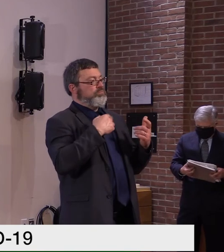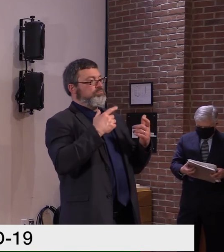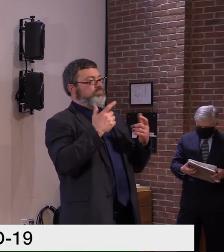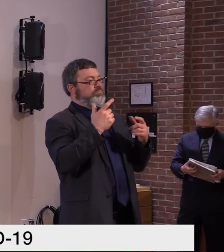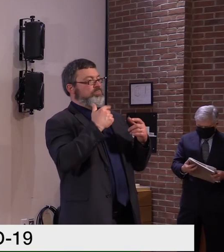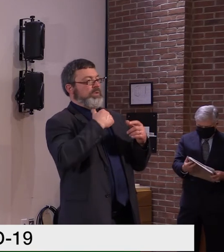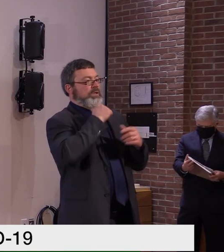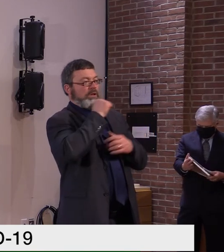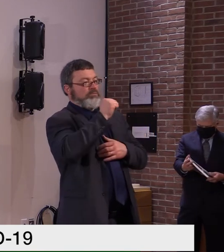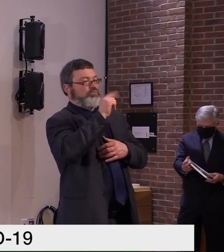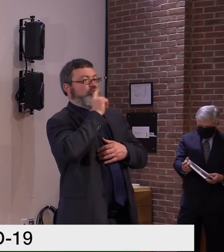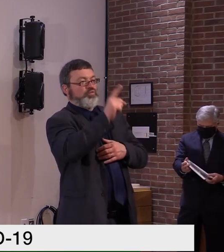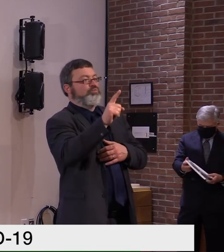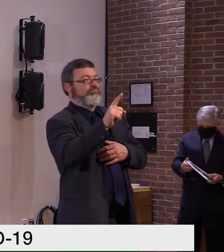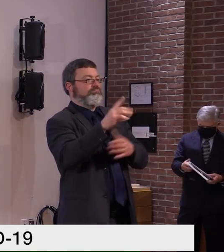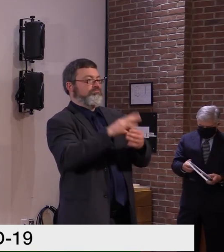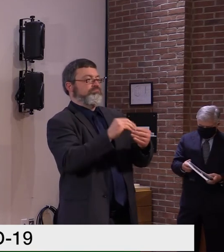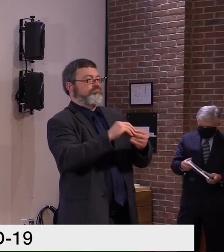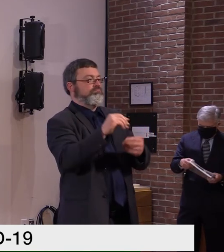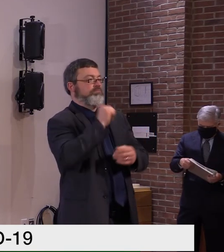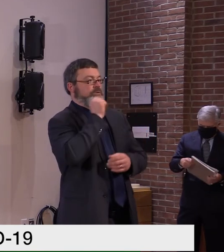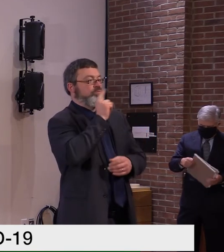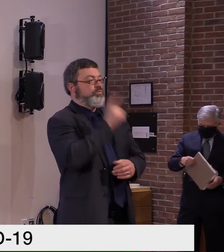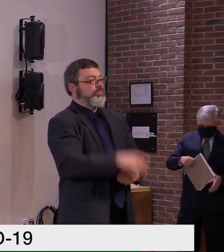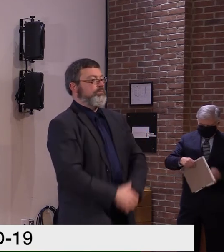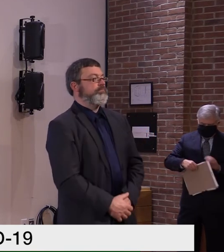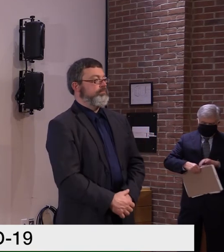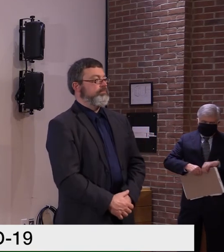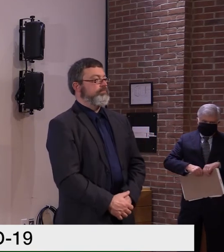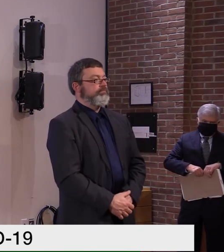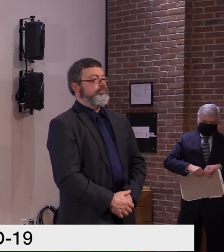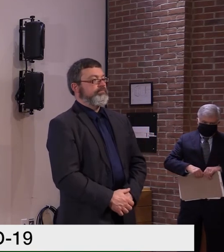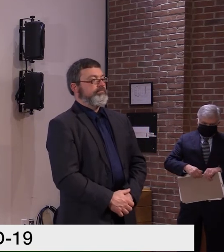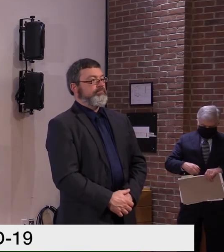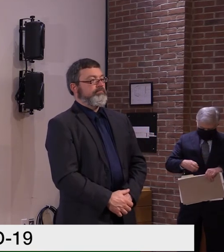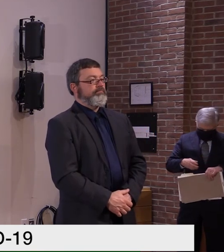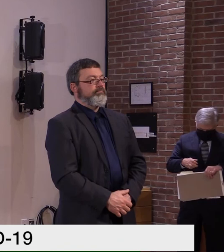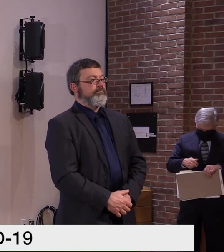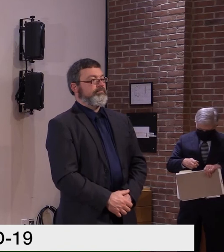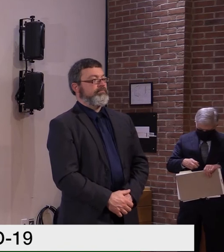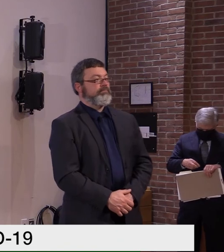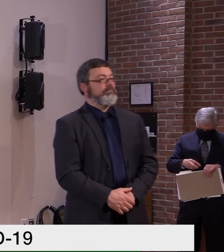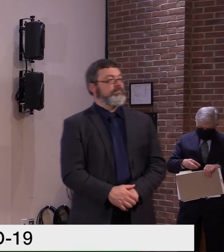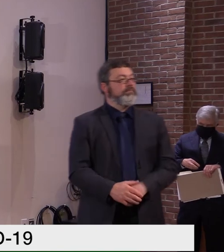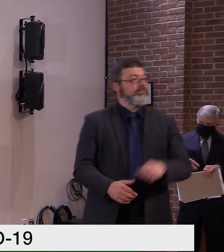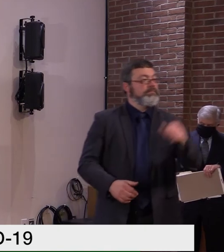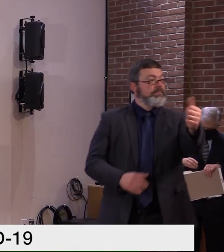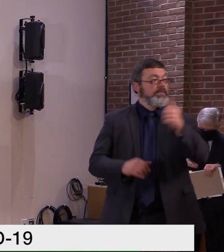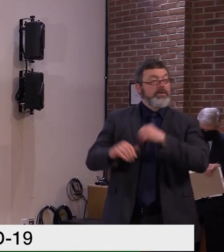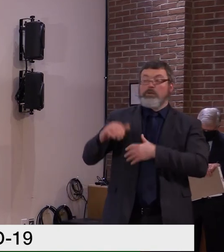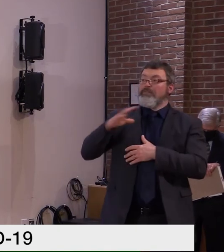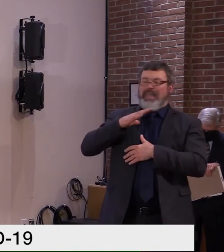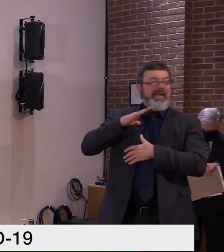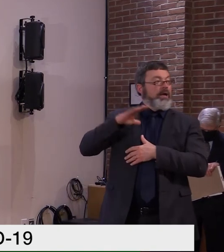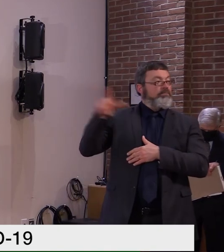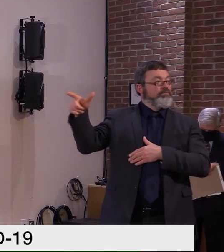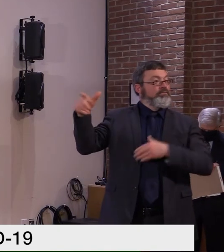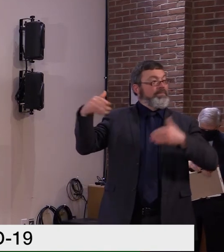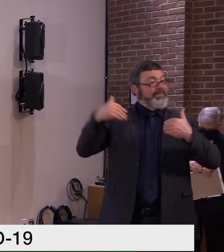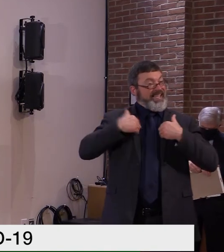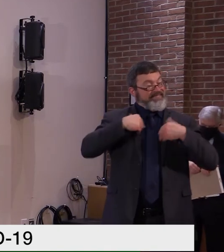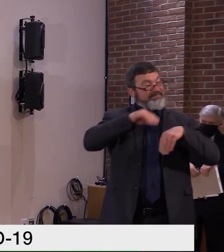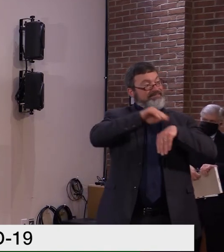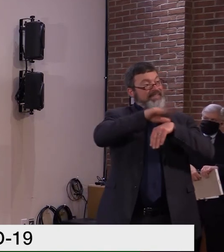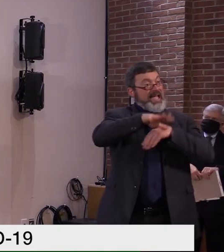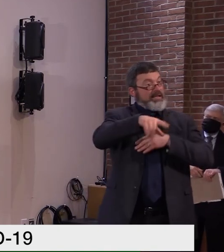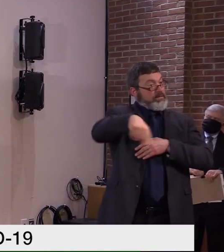So your advice then to the membership of the church at this point is the same as what was in the alert. It was